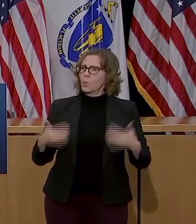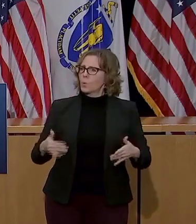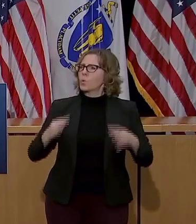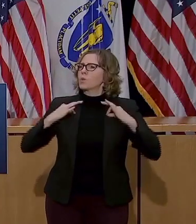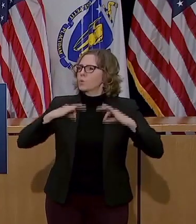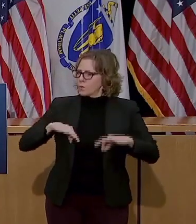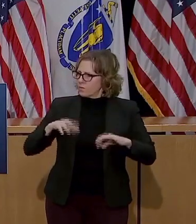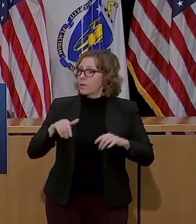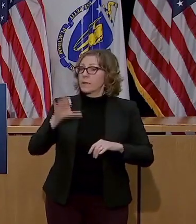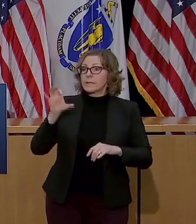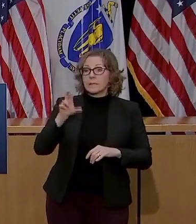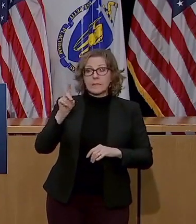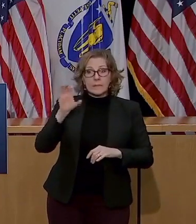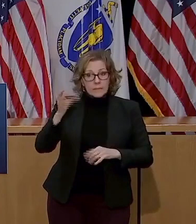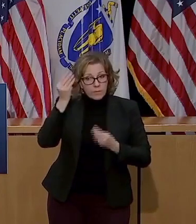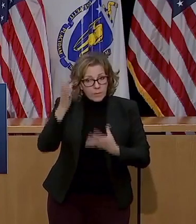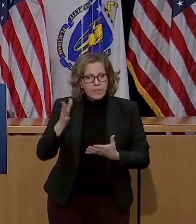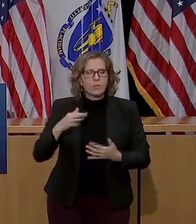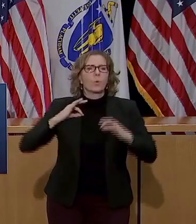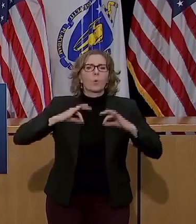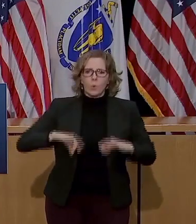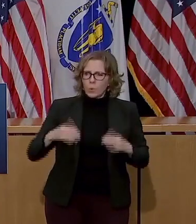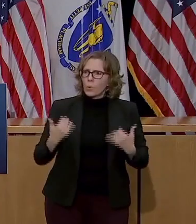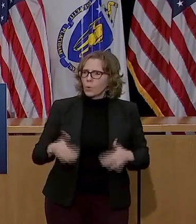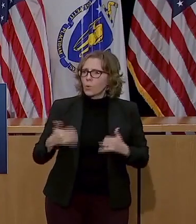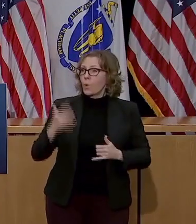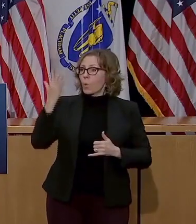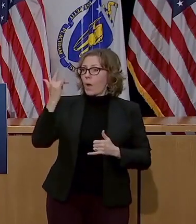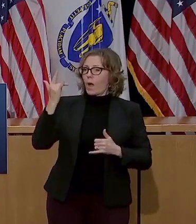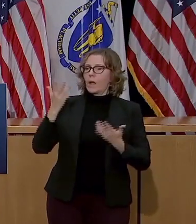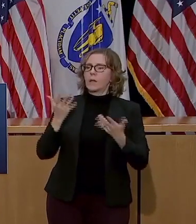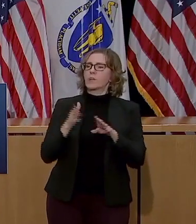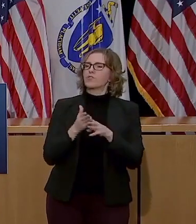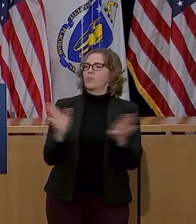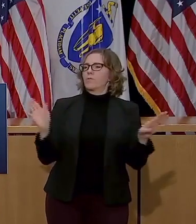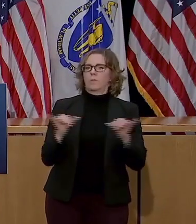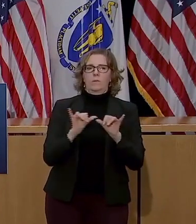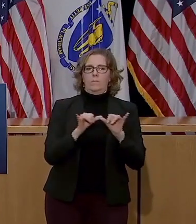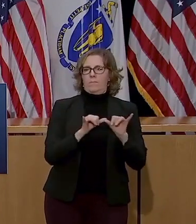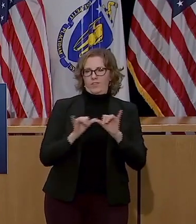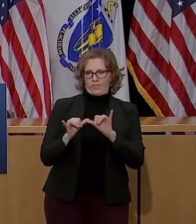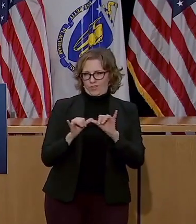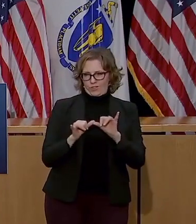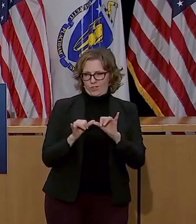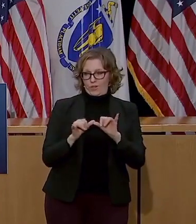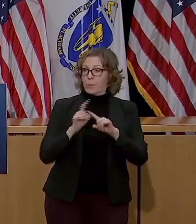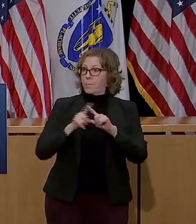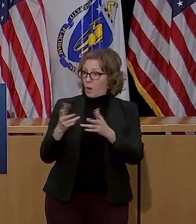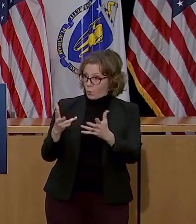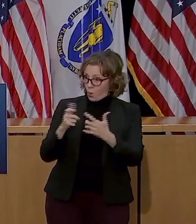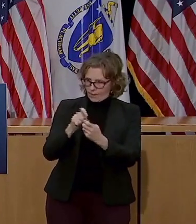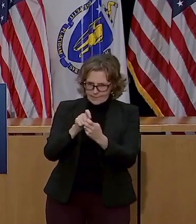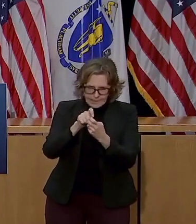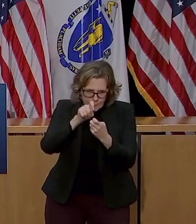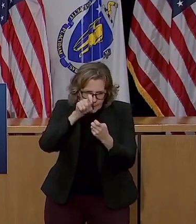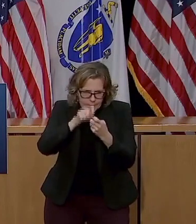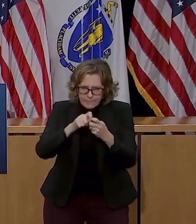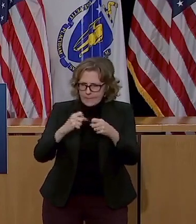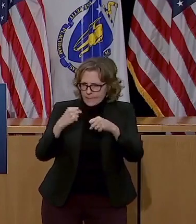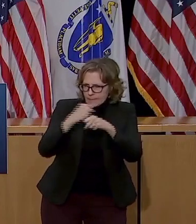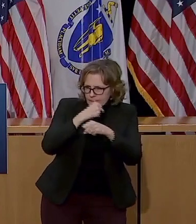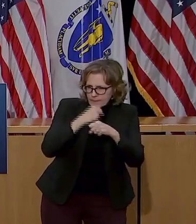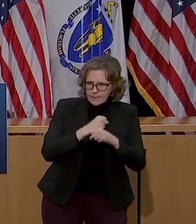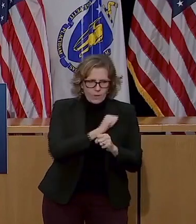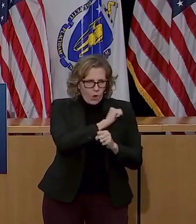useful for the same reason, as a relative measure. But if you're looking for precision across all those